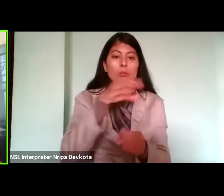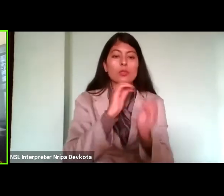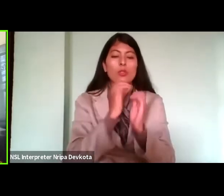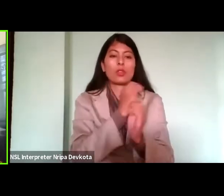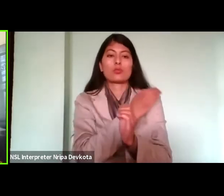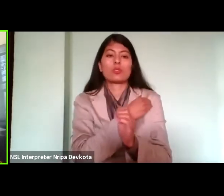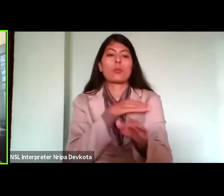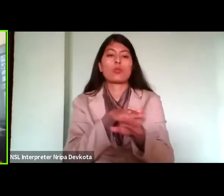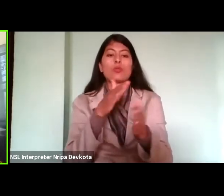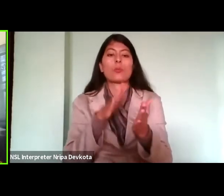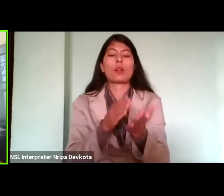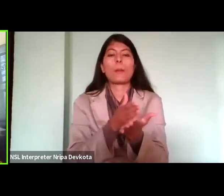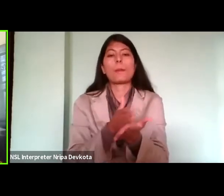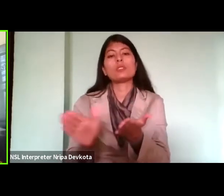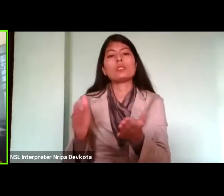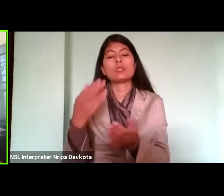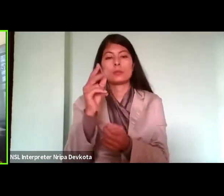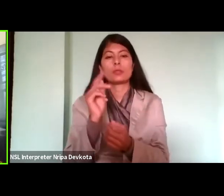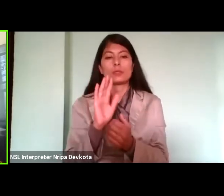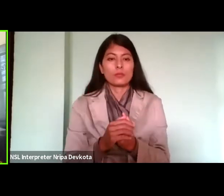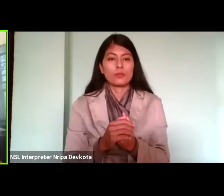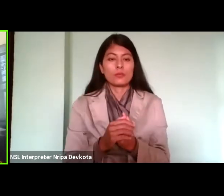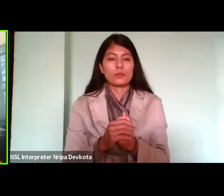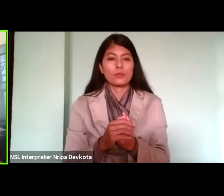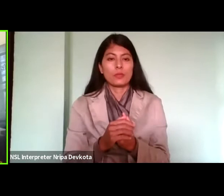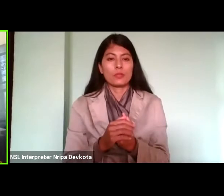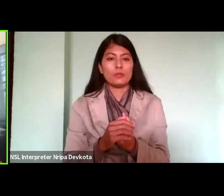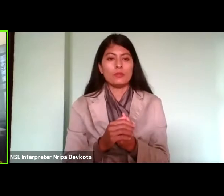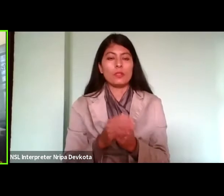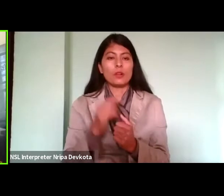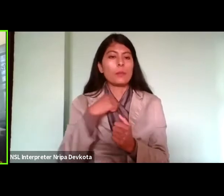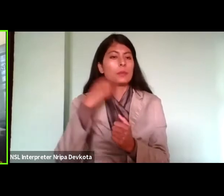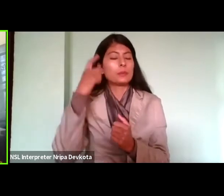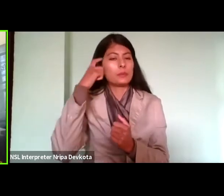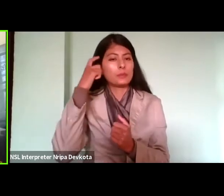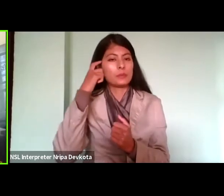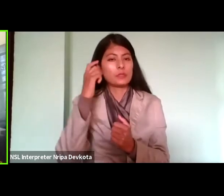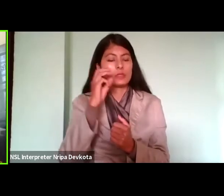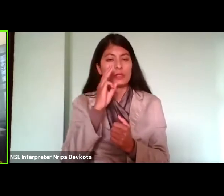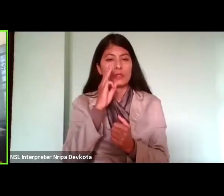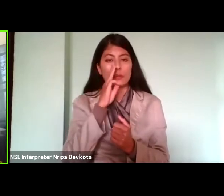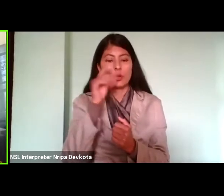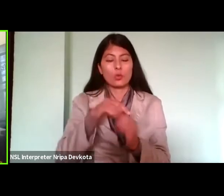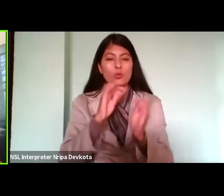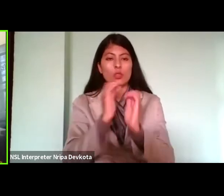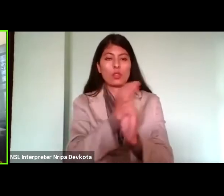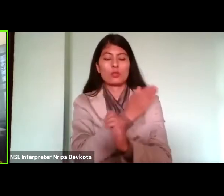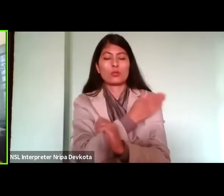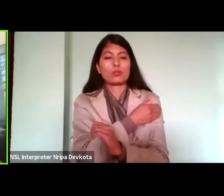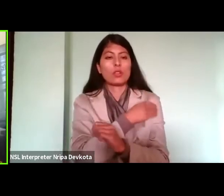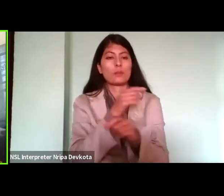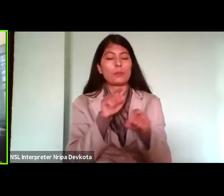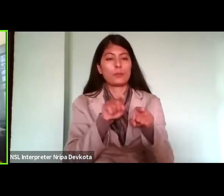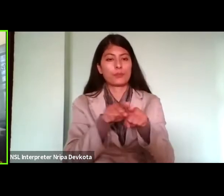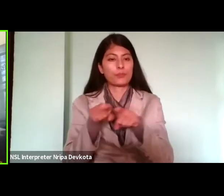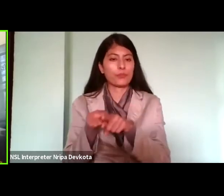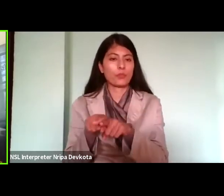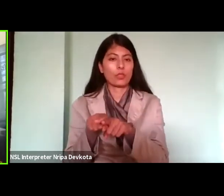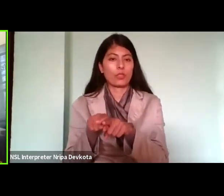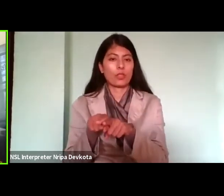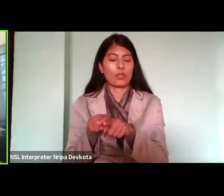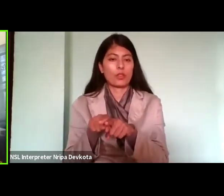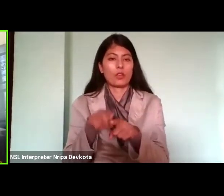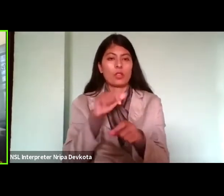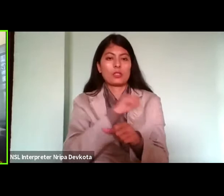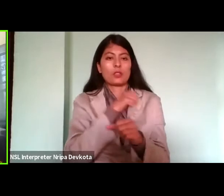are actually very important. I think these recommendations has also made us as